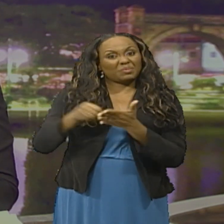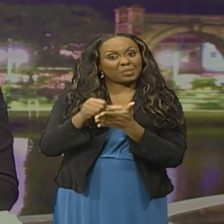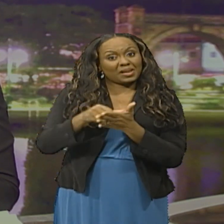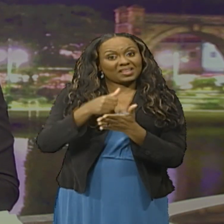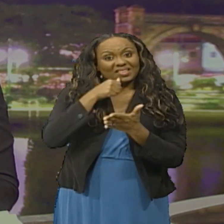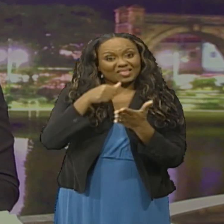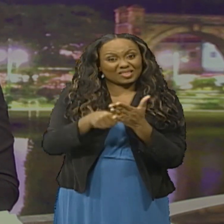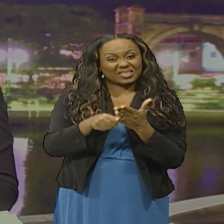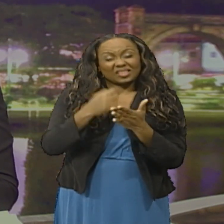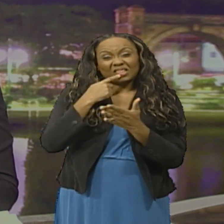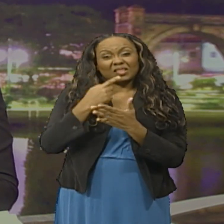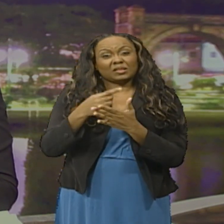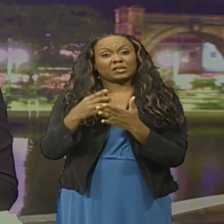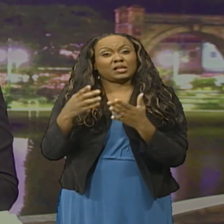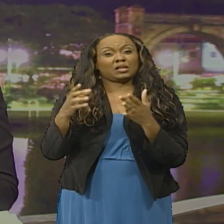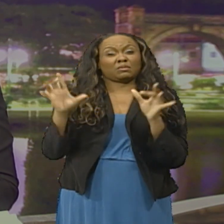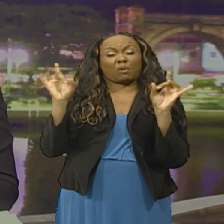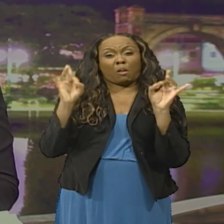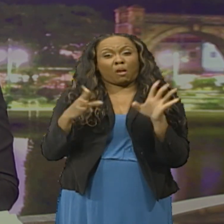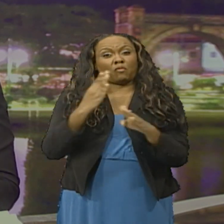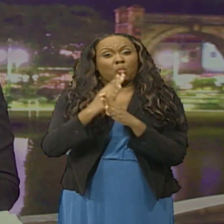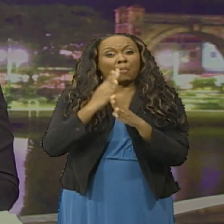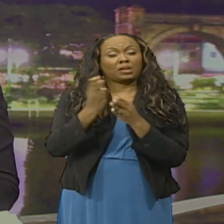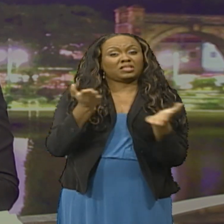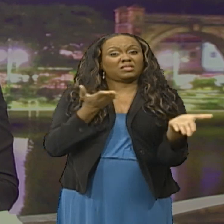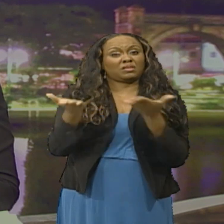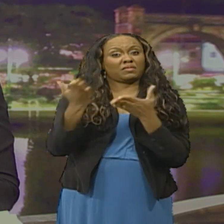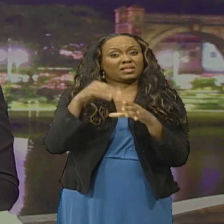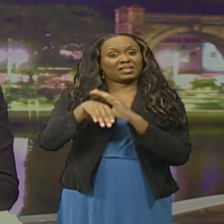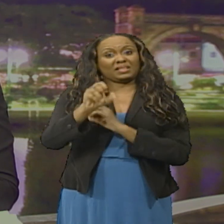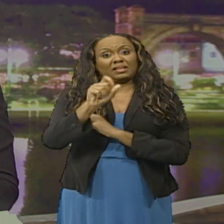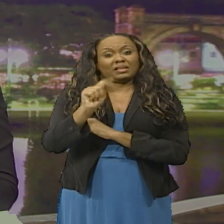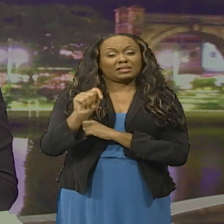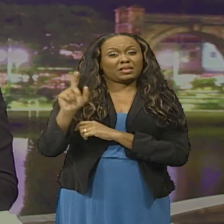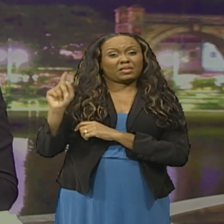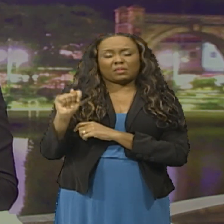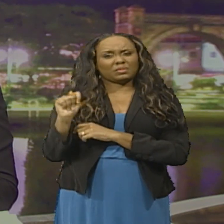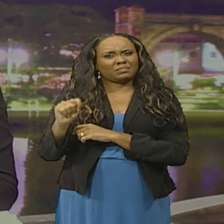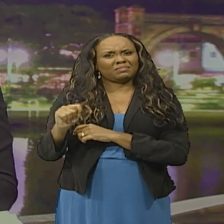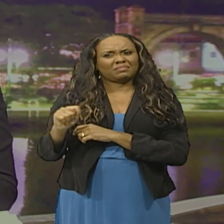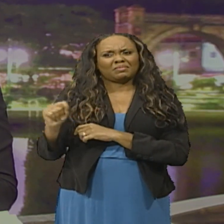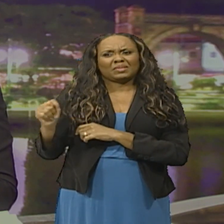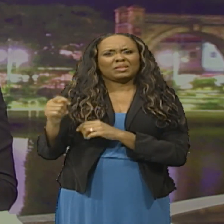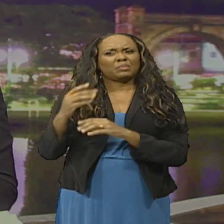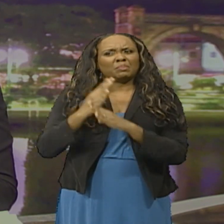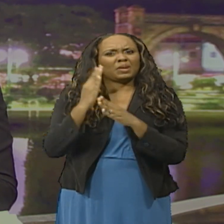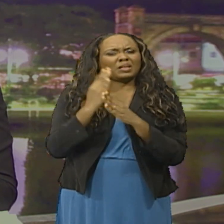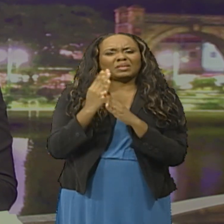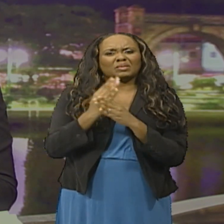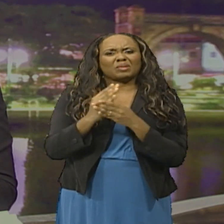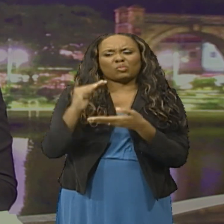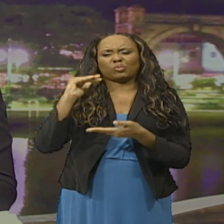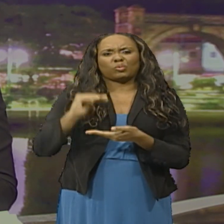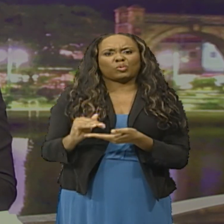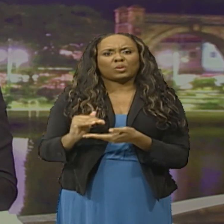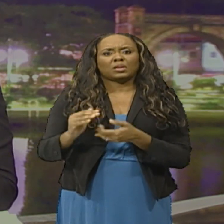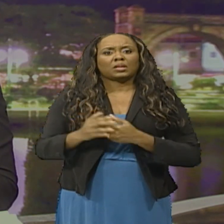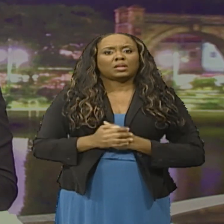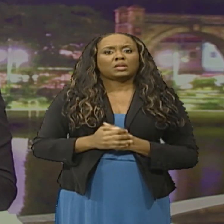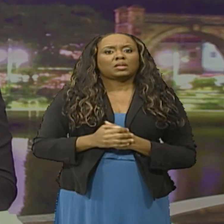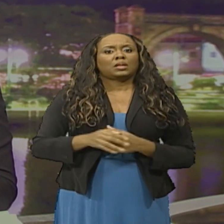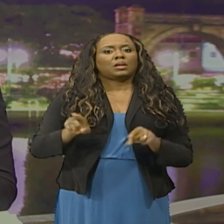a horrific bus service in St. Thomas. On another topic, Ms. Ford, who's also the Minister of People Empowerment and Elder